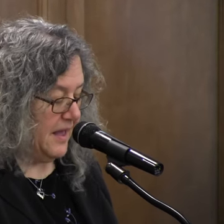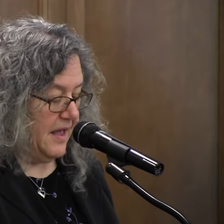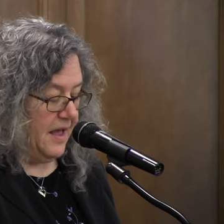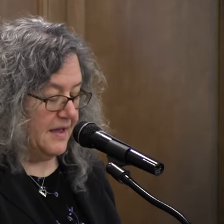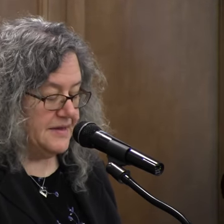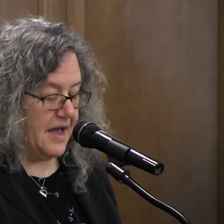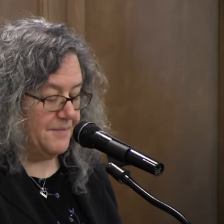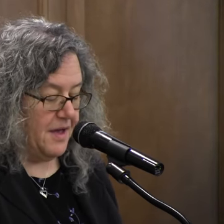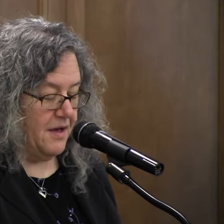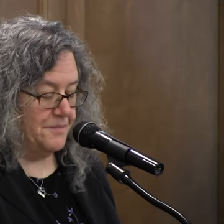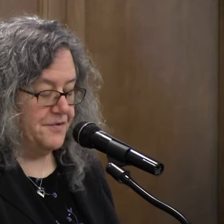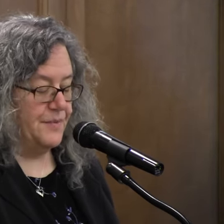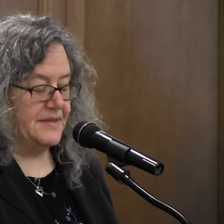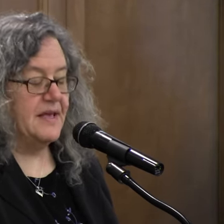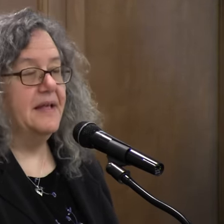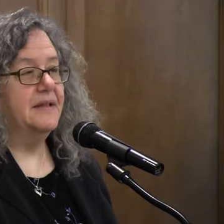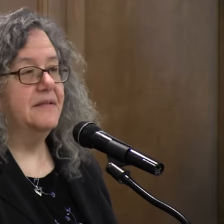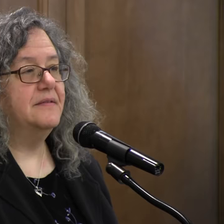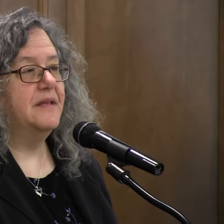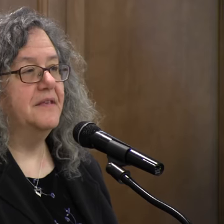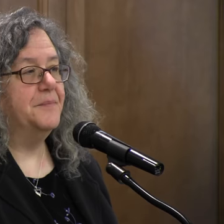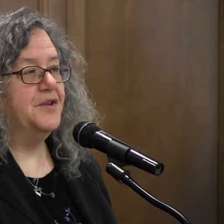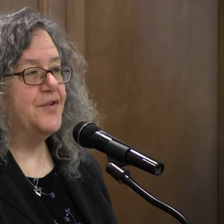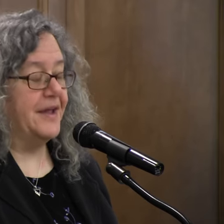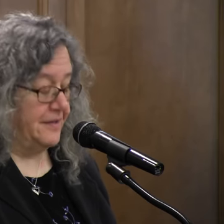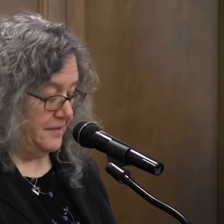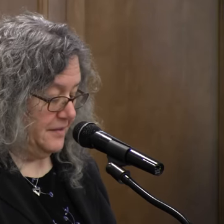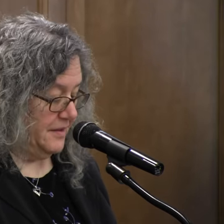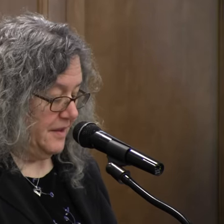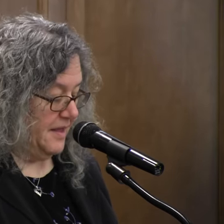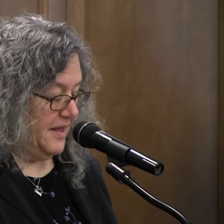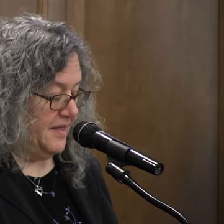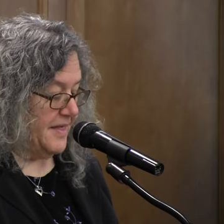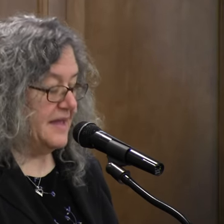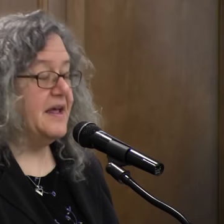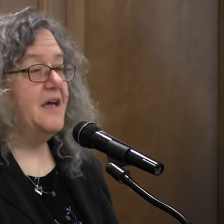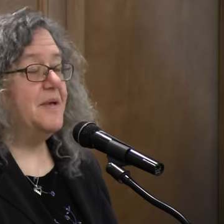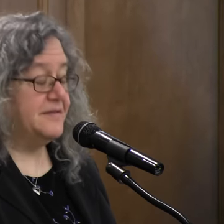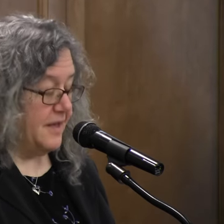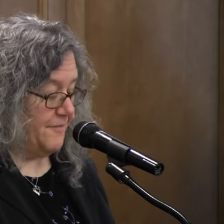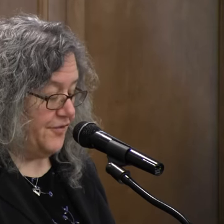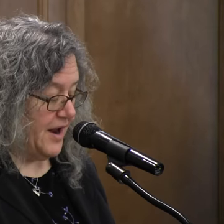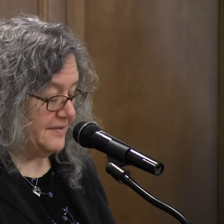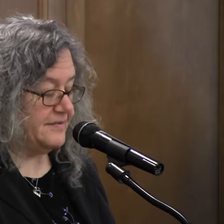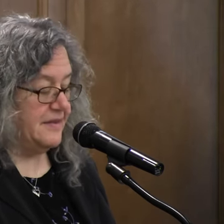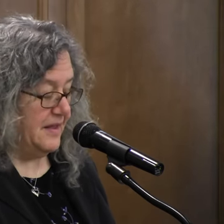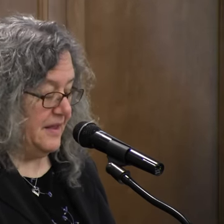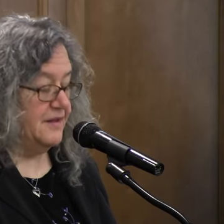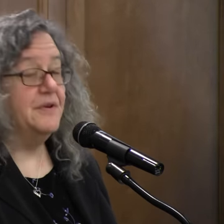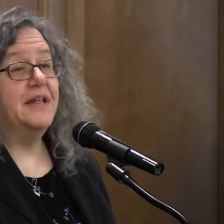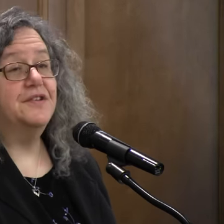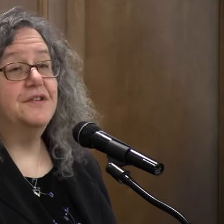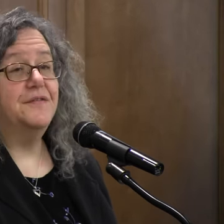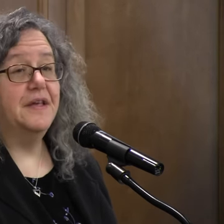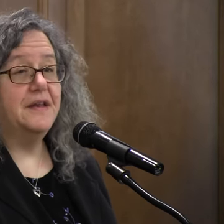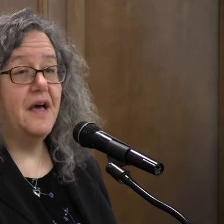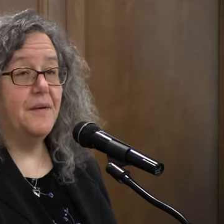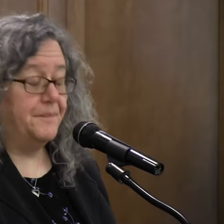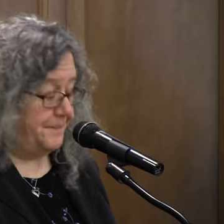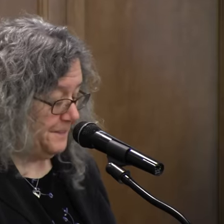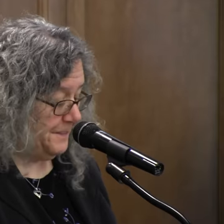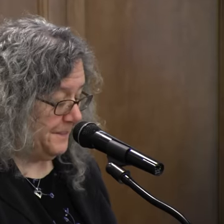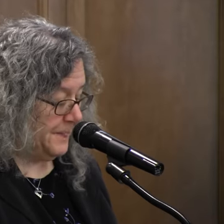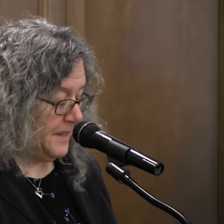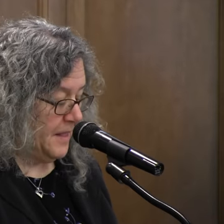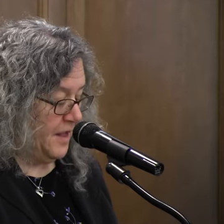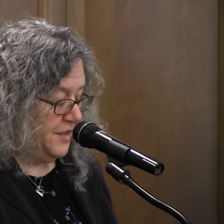lines, "A time comes when silence is betrayal." That time has come for us in relation to